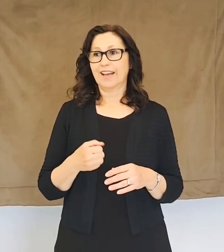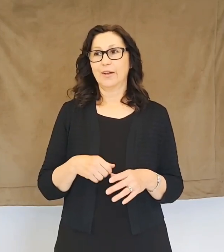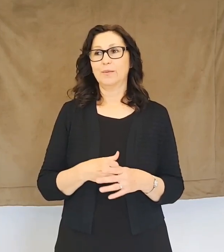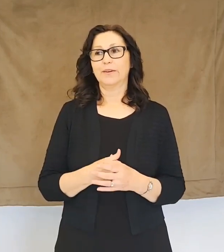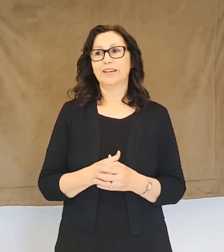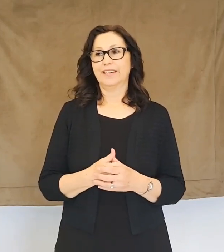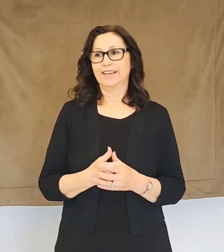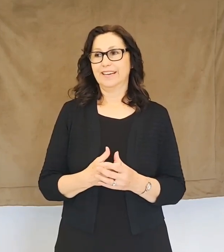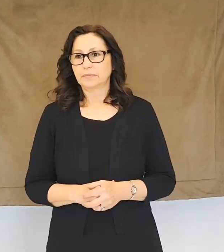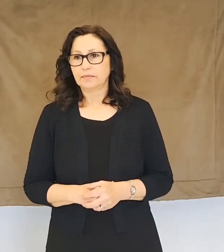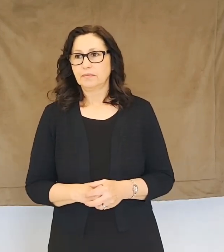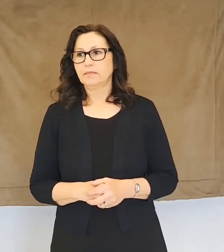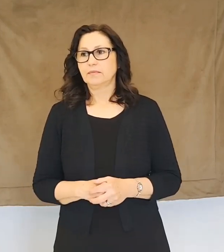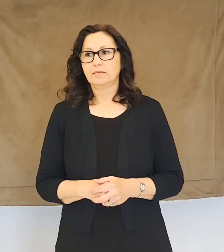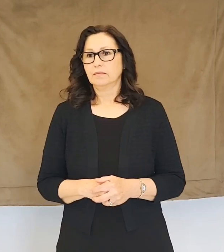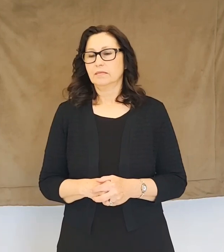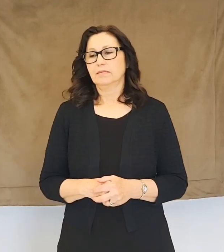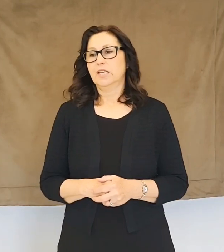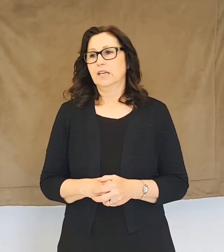Oh boy. Yeah.